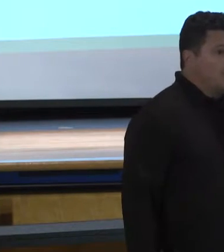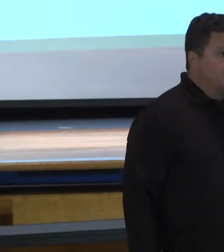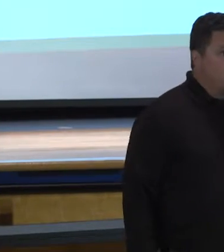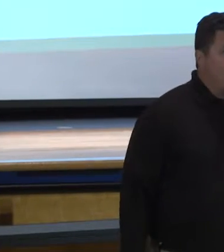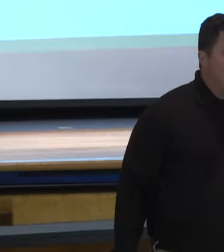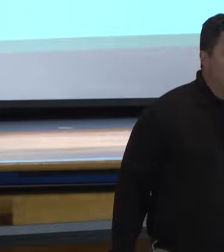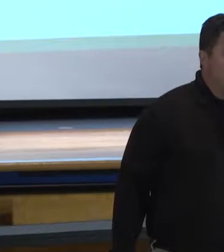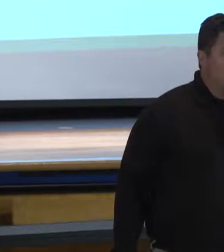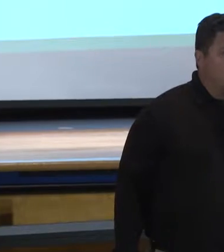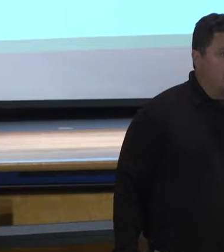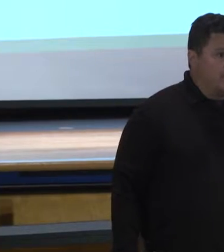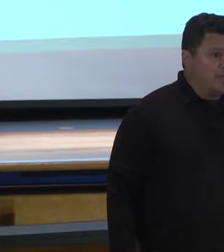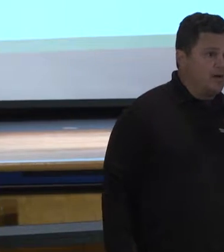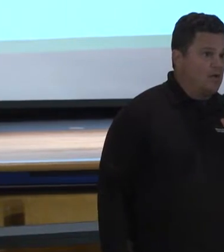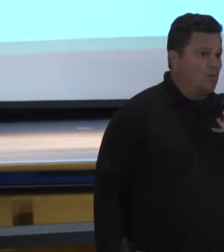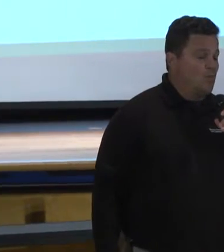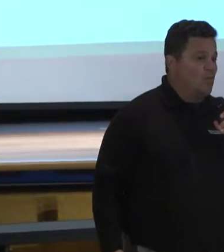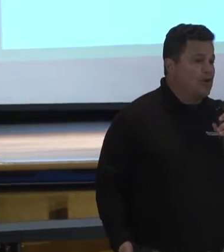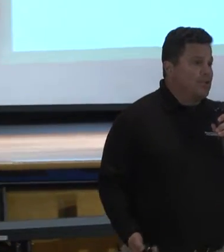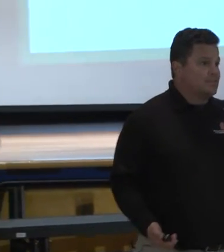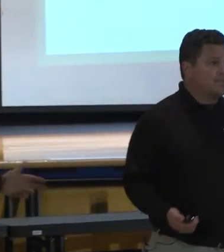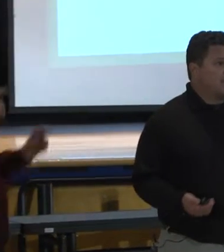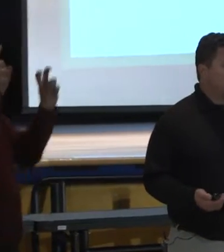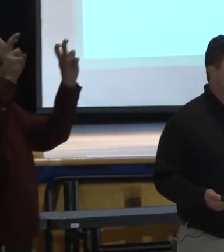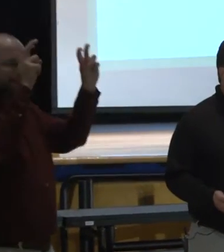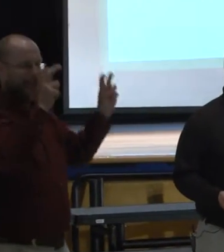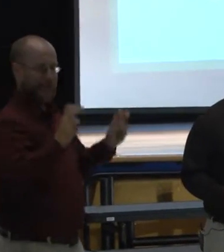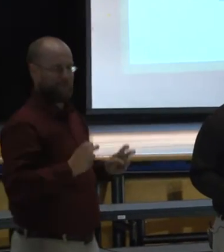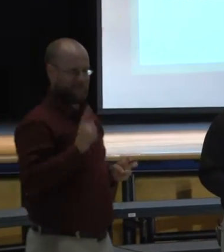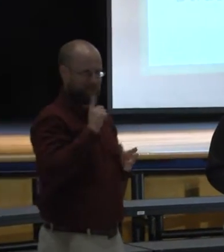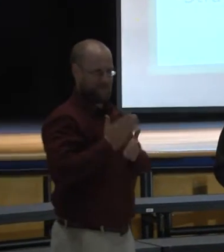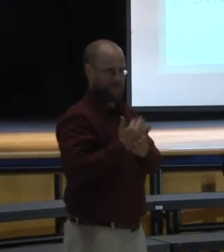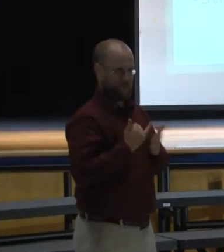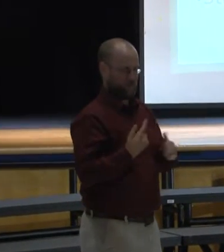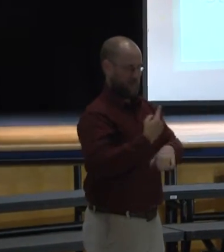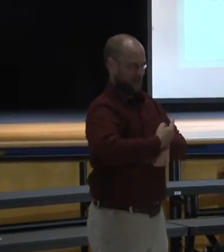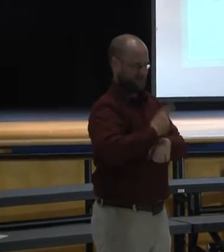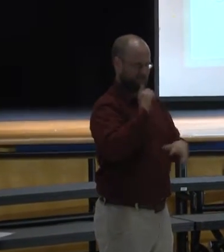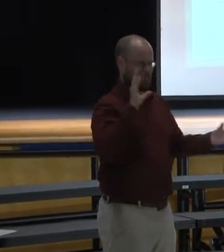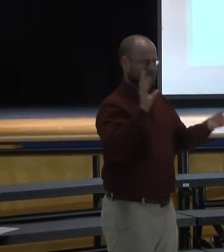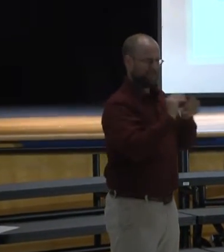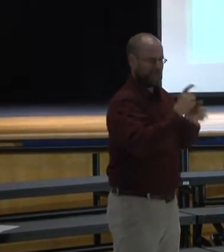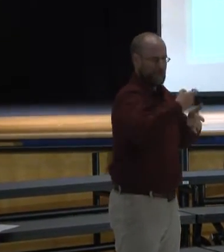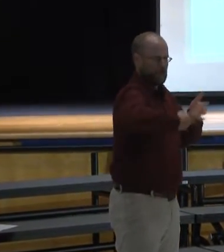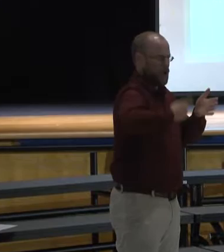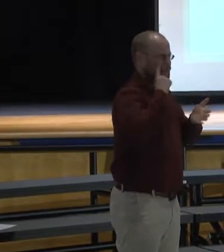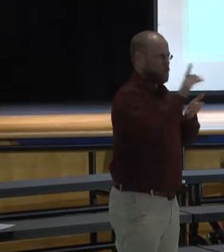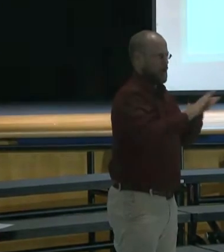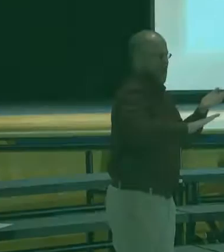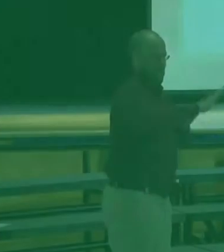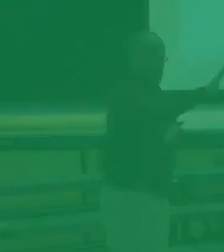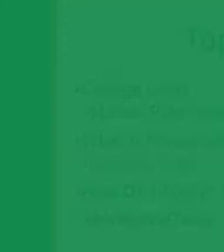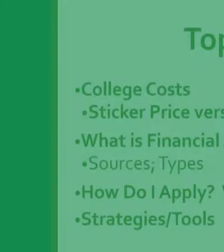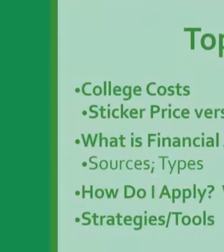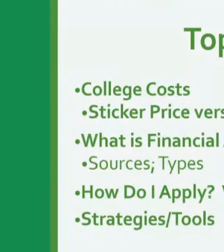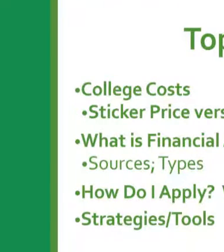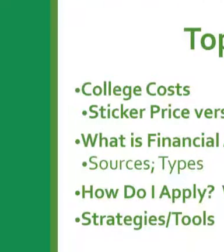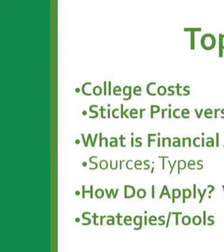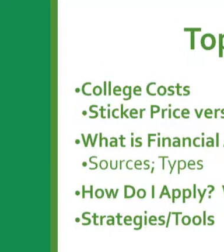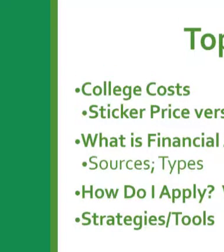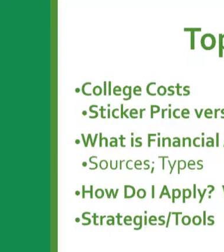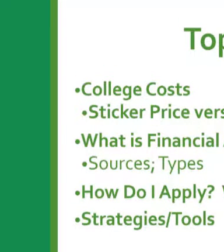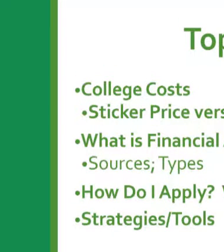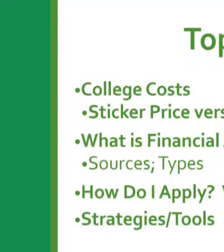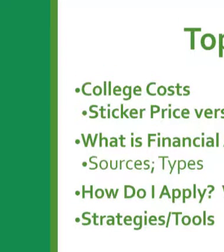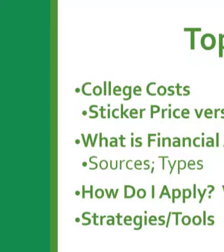Okay, things we want to cover tonight. All right, what is the actual cost of college? And what's the difference between what it's listed as